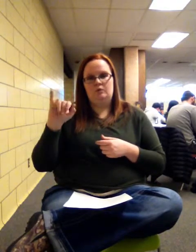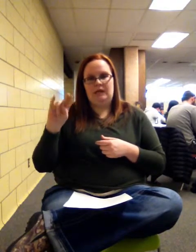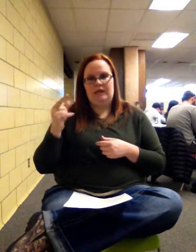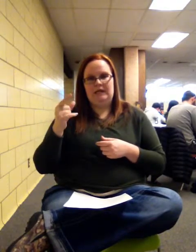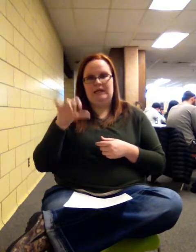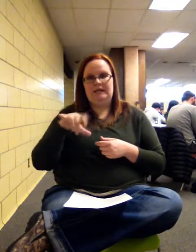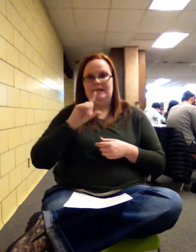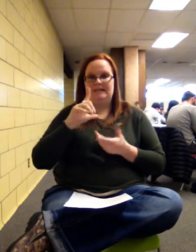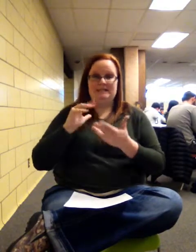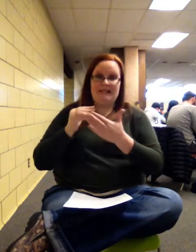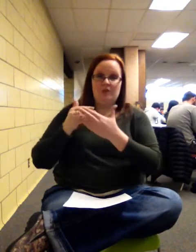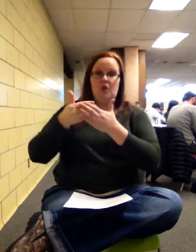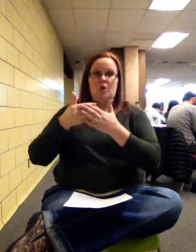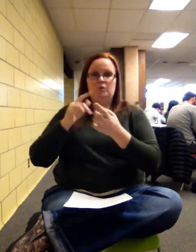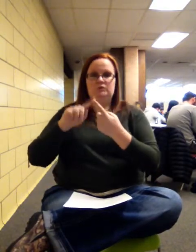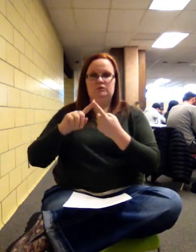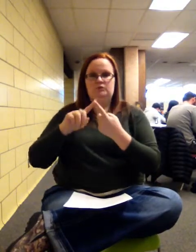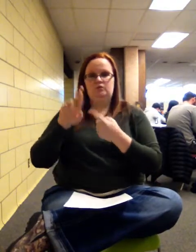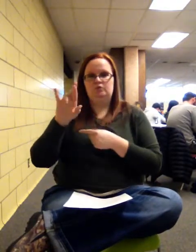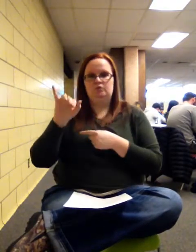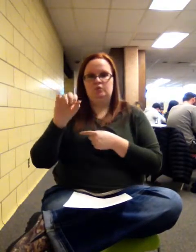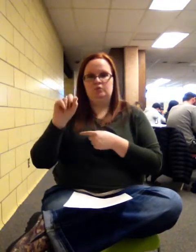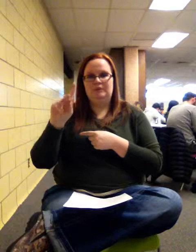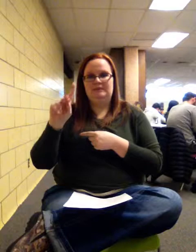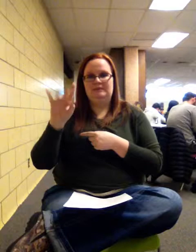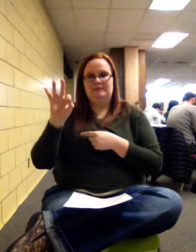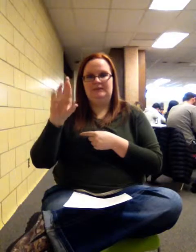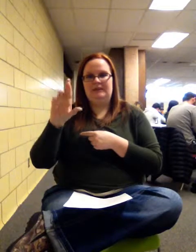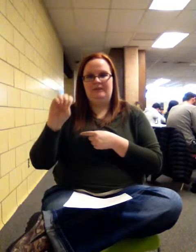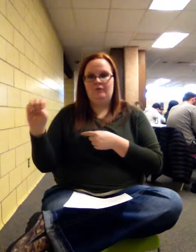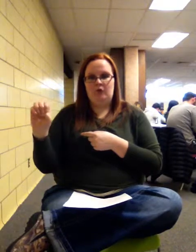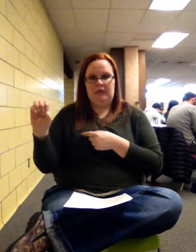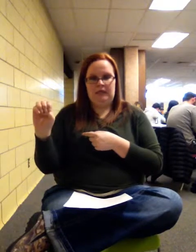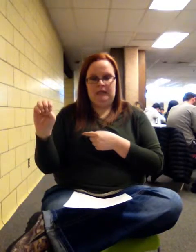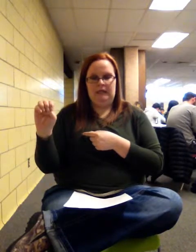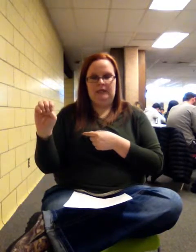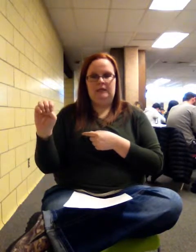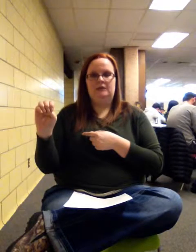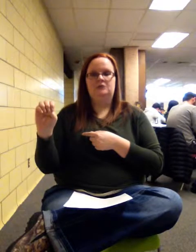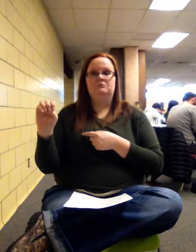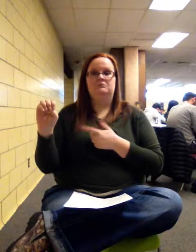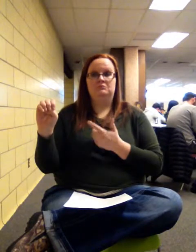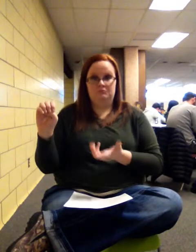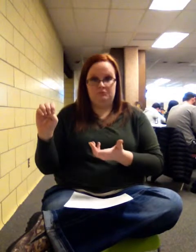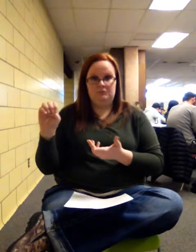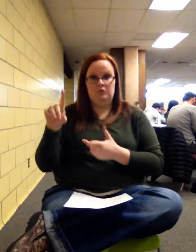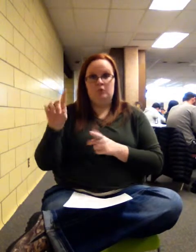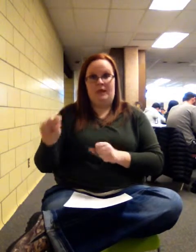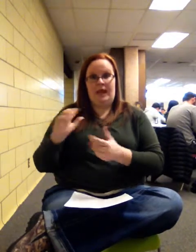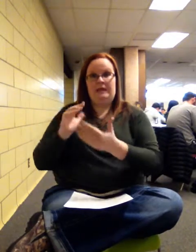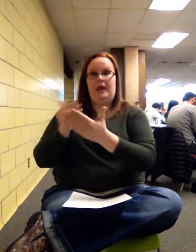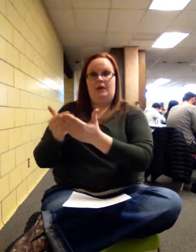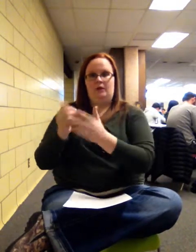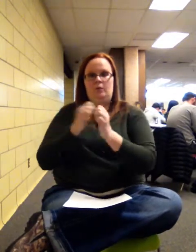close to risk-free as you can get and not be investing in U.S. Treasury securities. So these are really